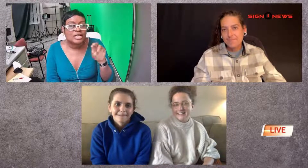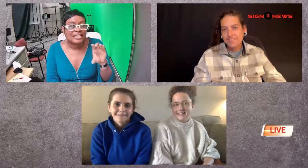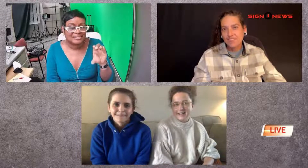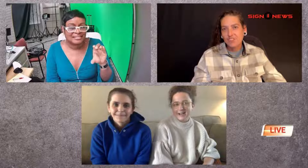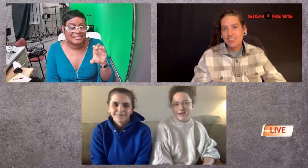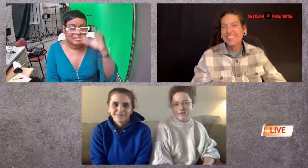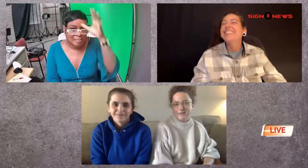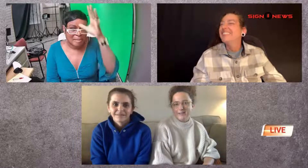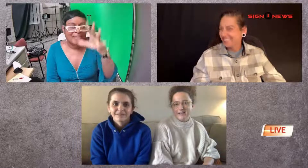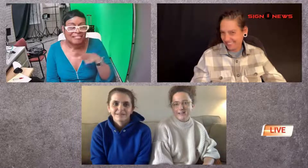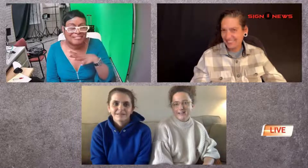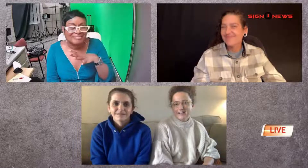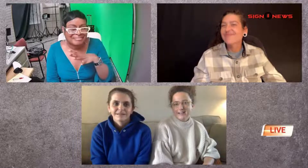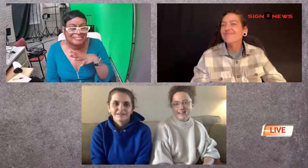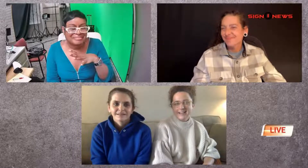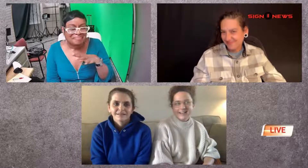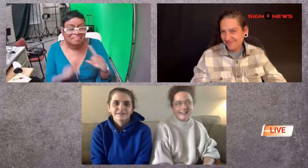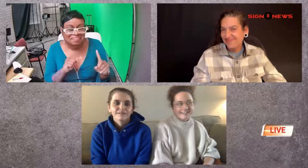guy.